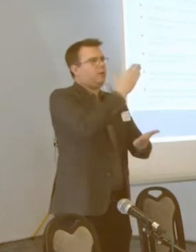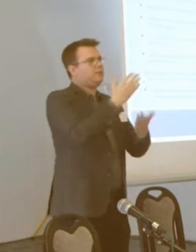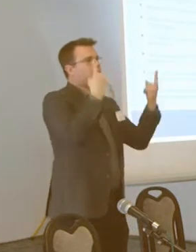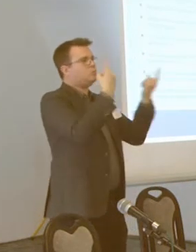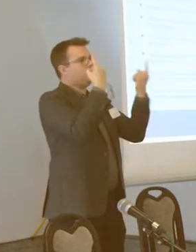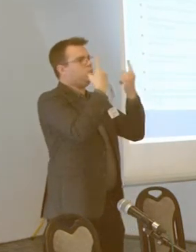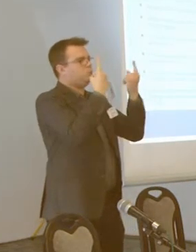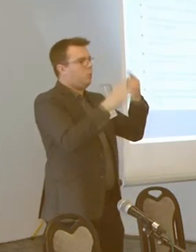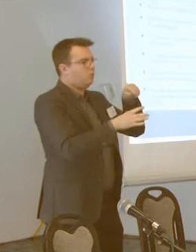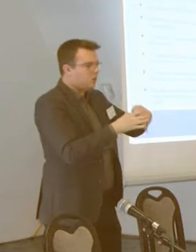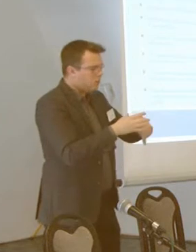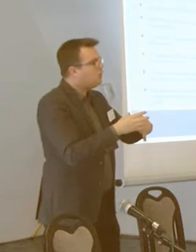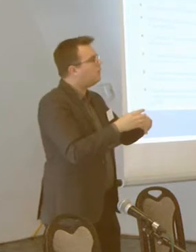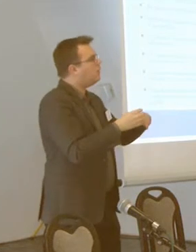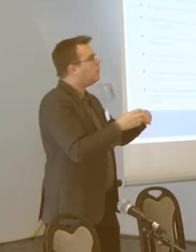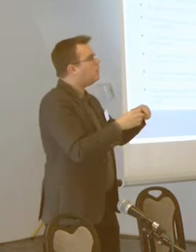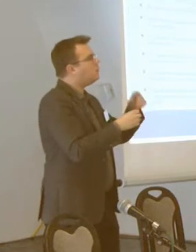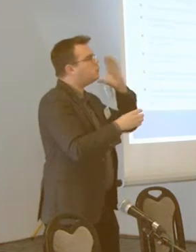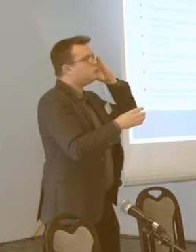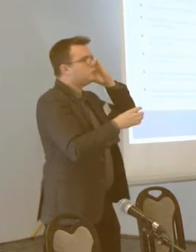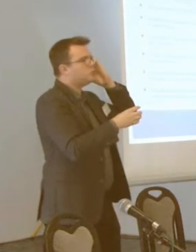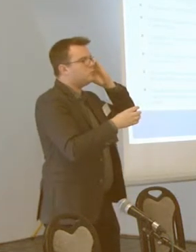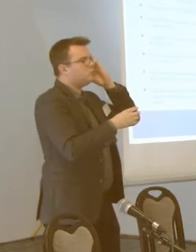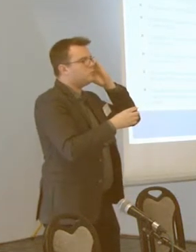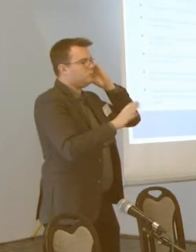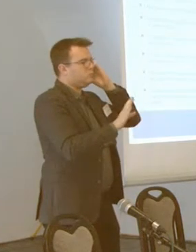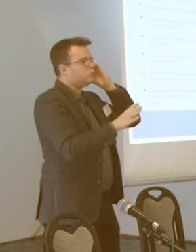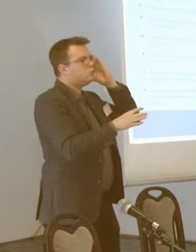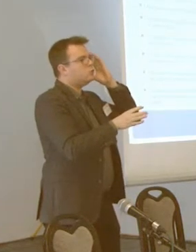for the person, because in a specific situation, a deaf person